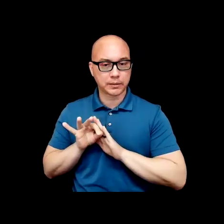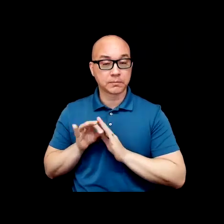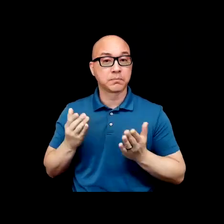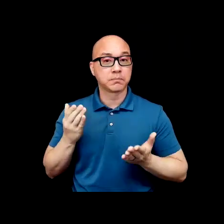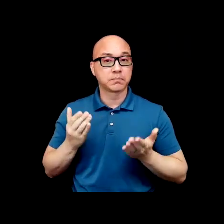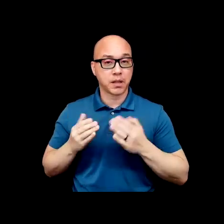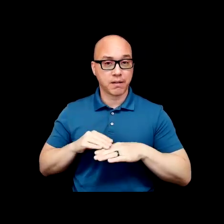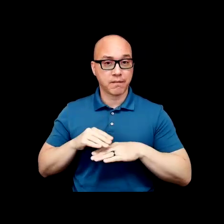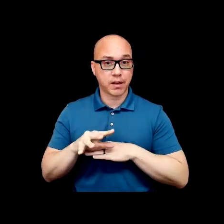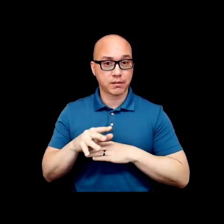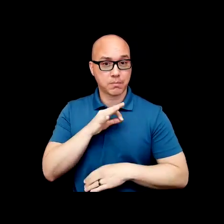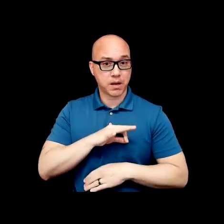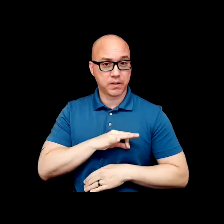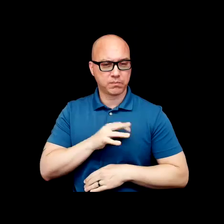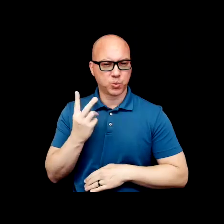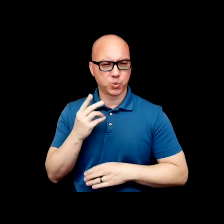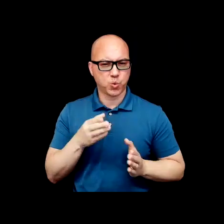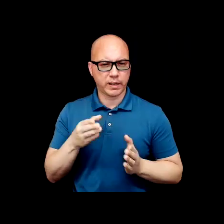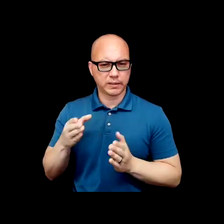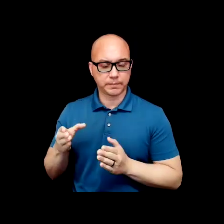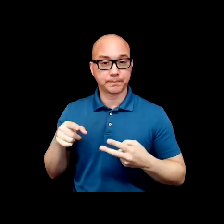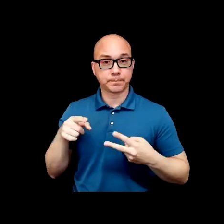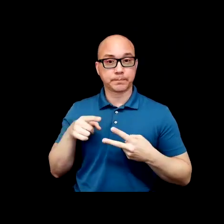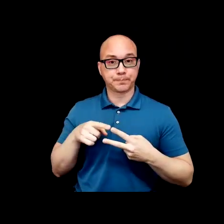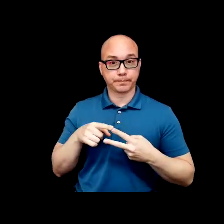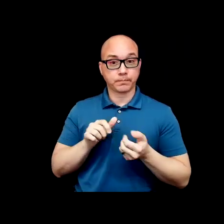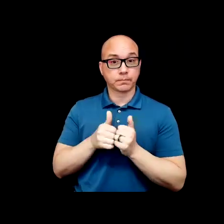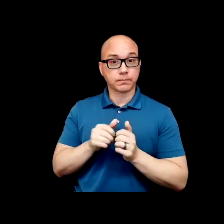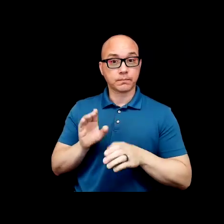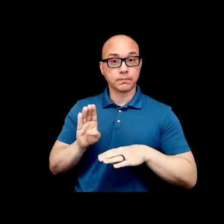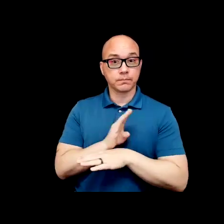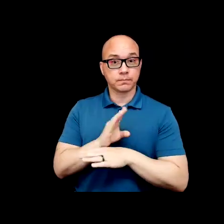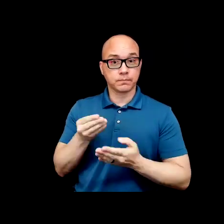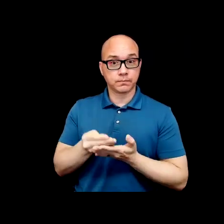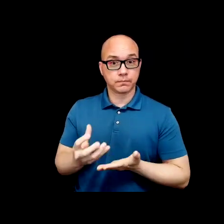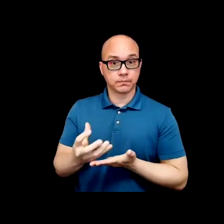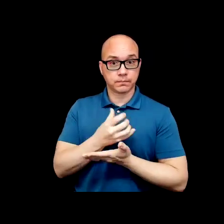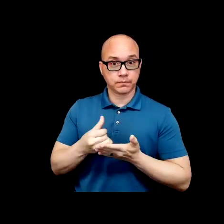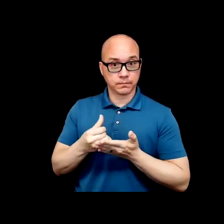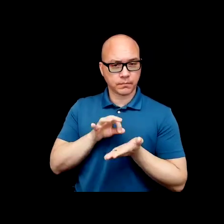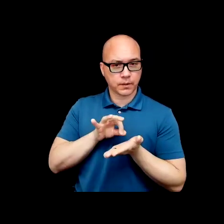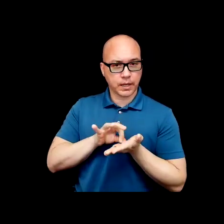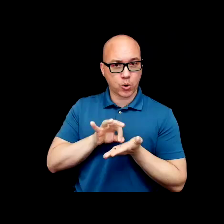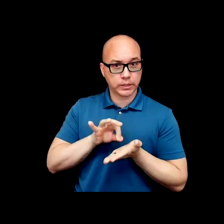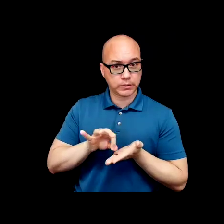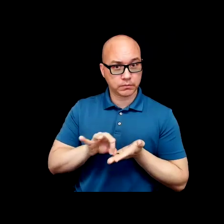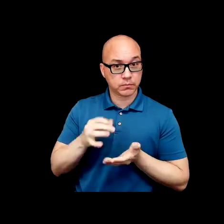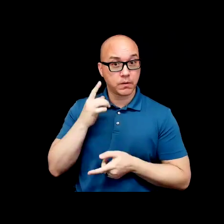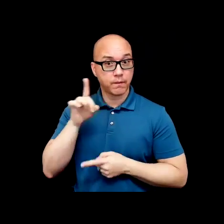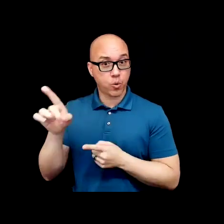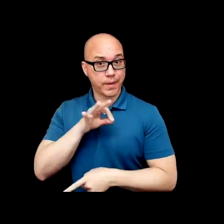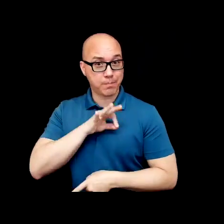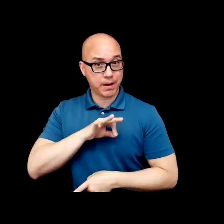two ways. It can affect how the business income is counted for benefit eligibility